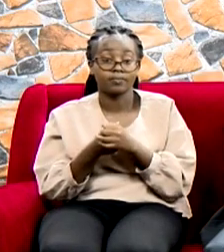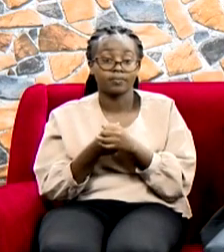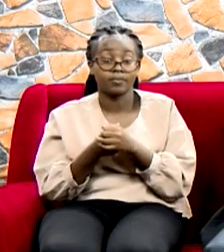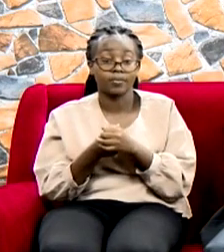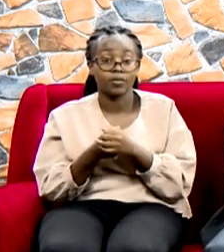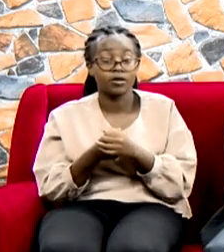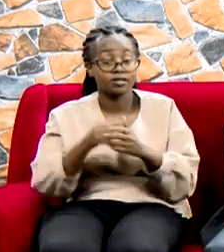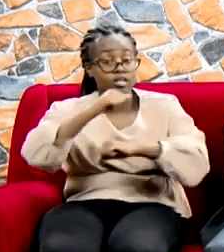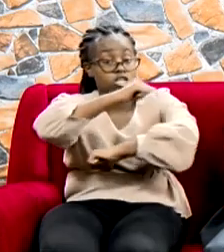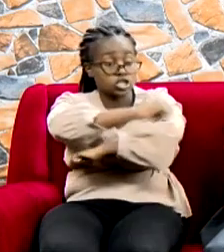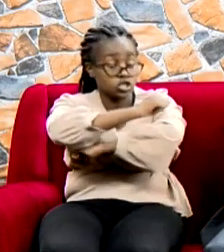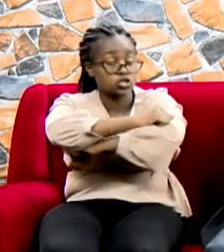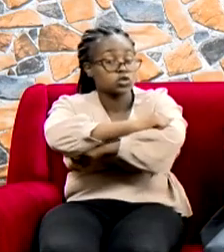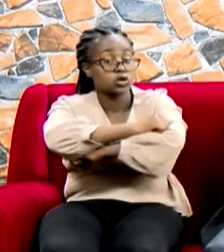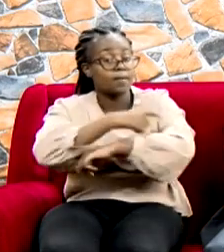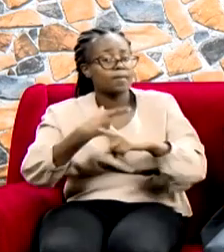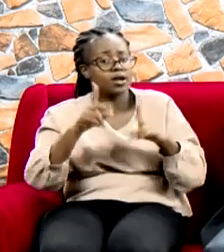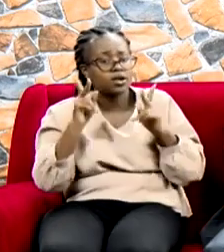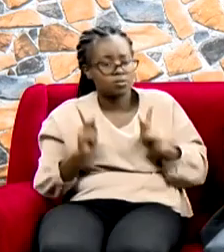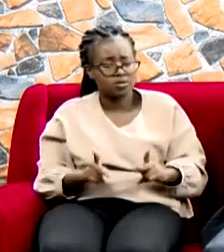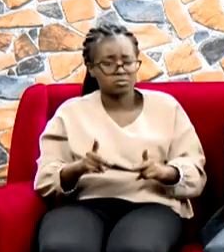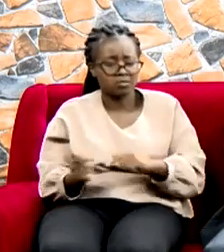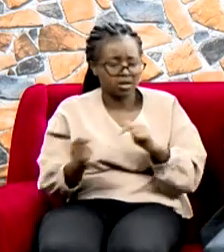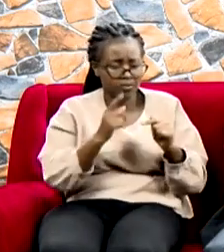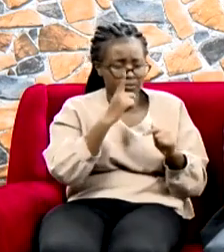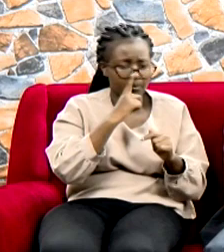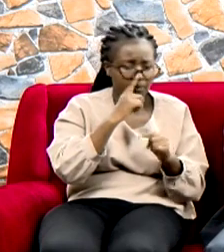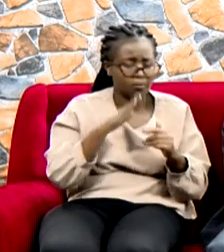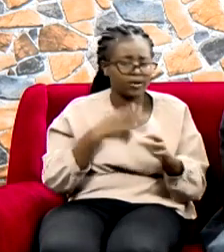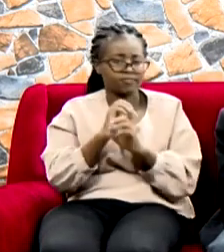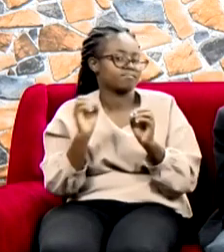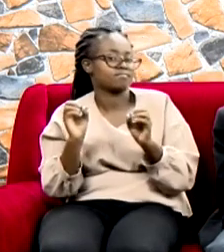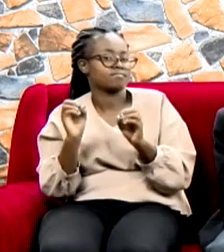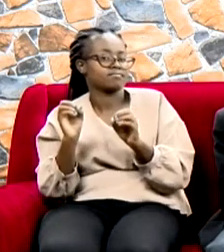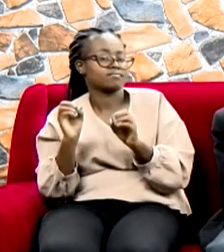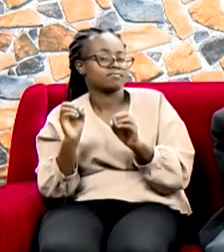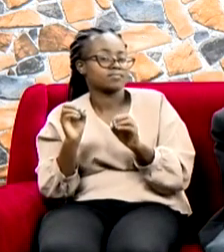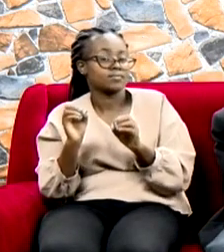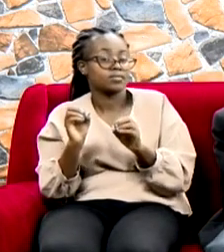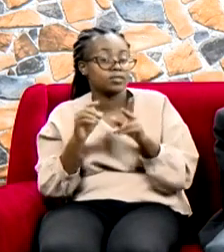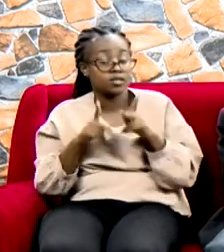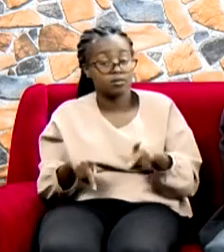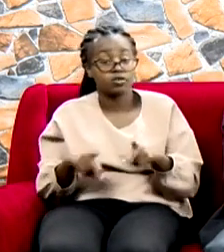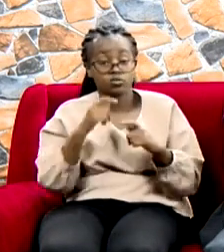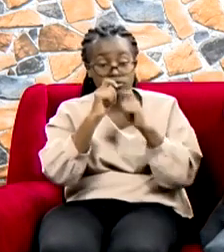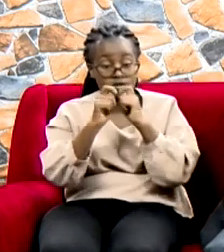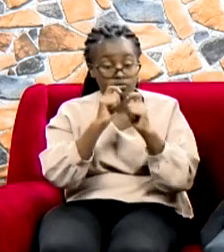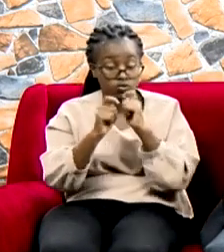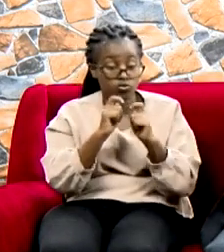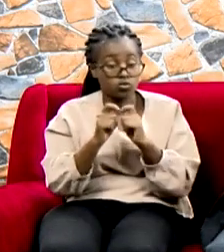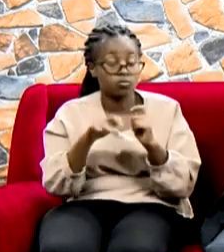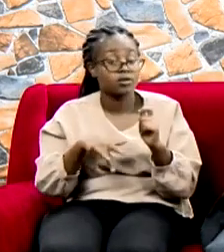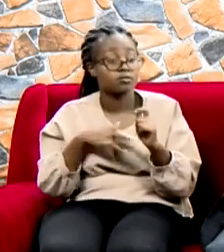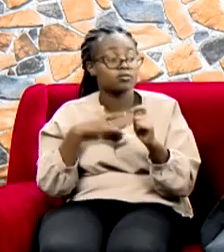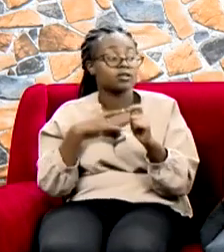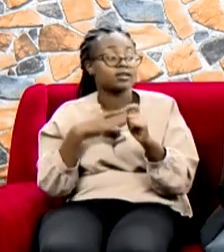because it was in a school setting, but no one came to my house. Yes. So But did the person interview you to know what's happening? Yeah, I